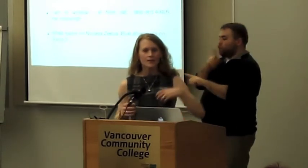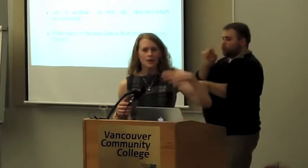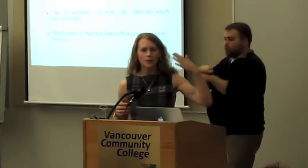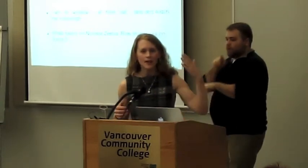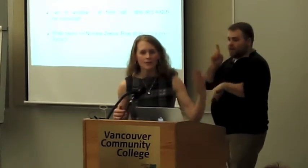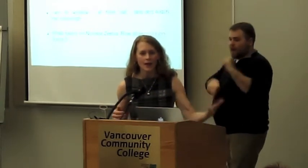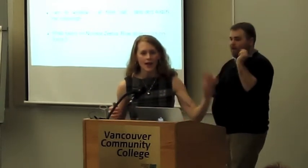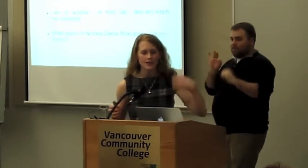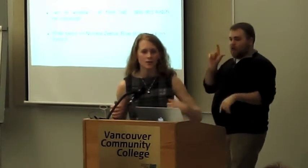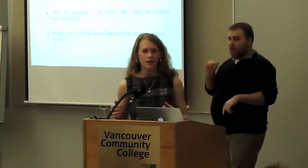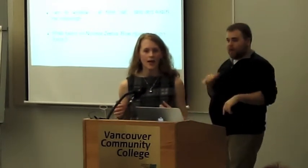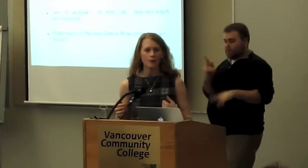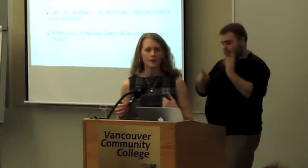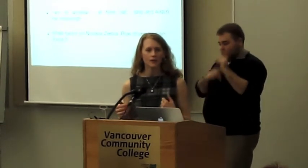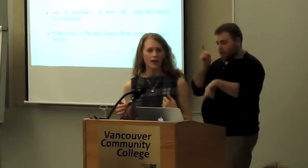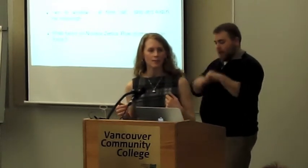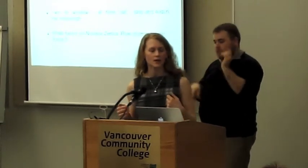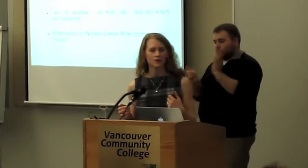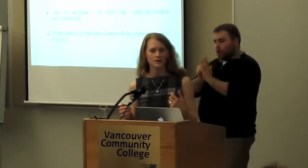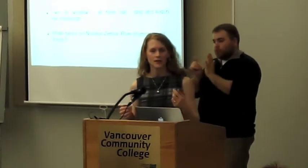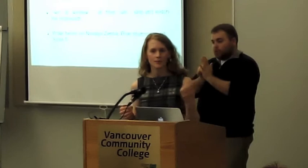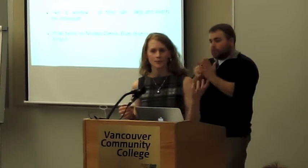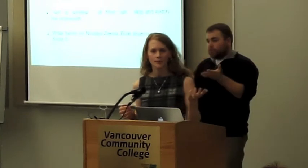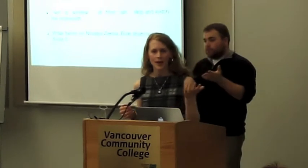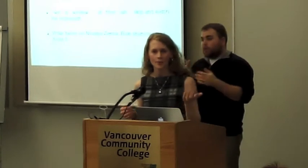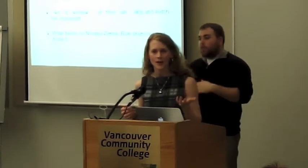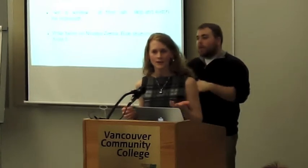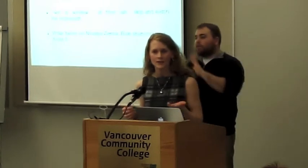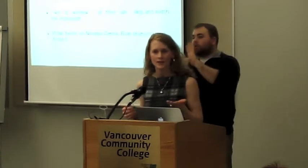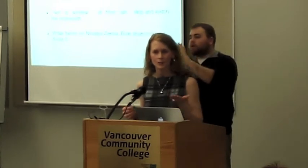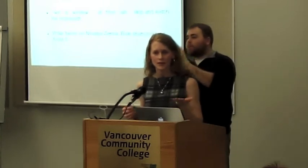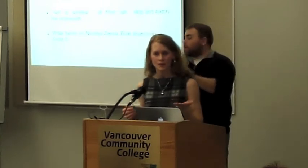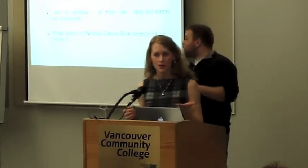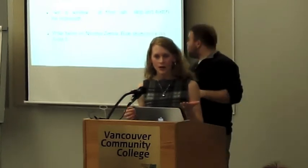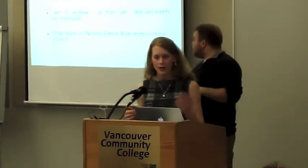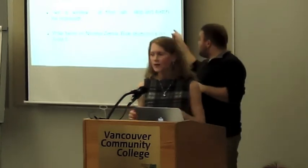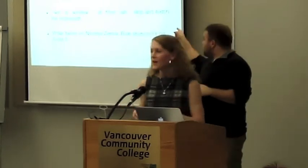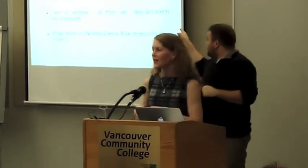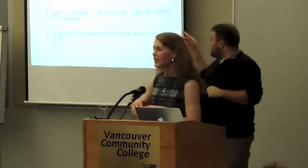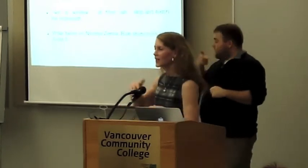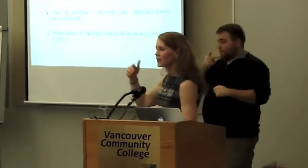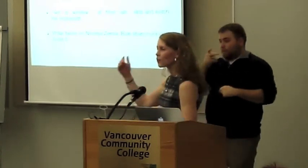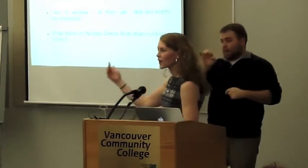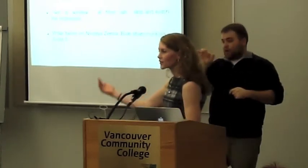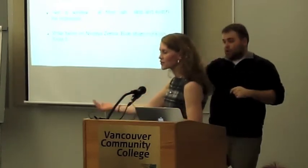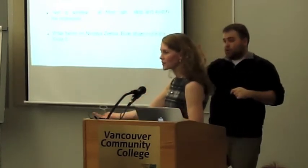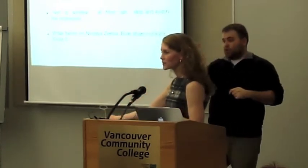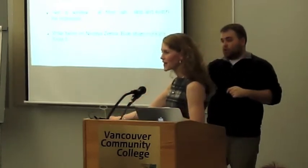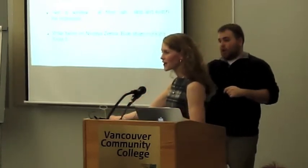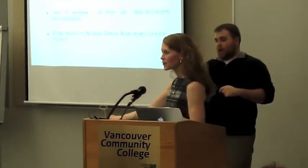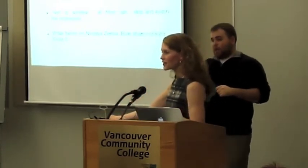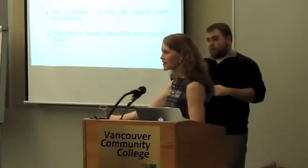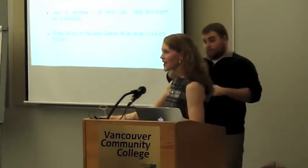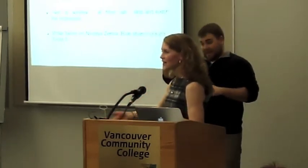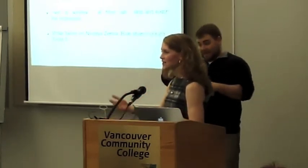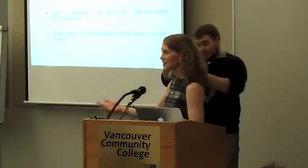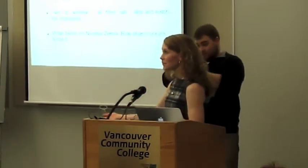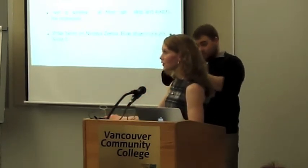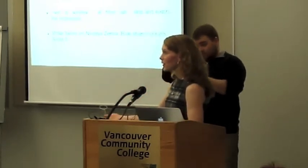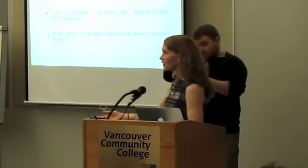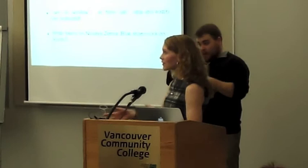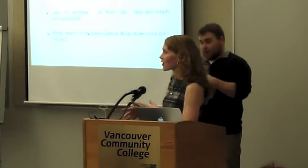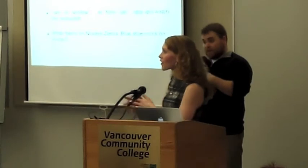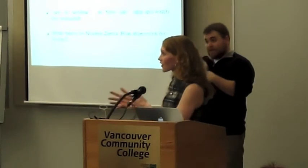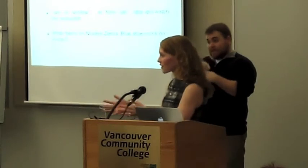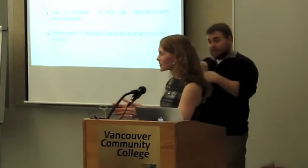reality. We never ask how Peter Rabbit holds a cup of chamomile tea with his paw, and yet in Watership Down, Hazel